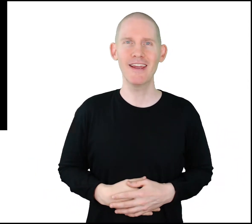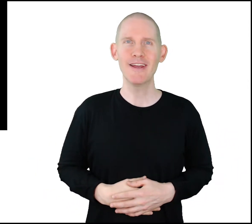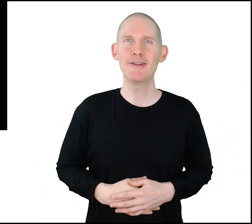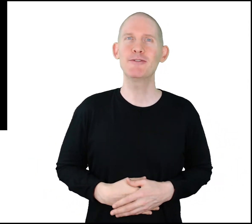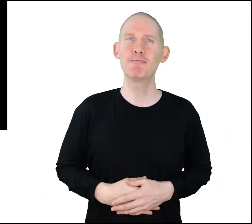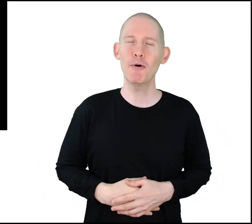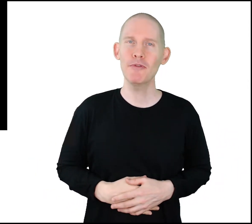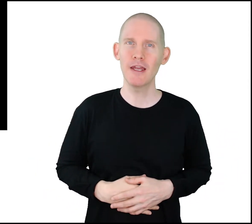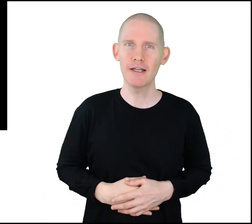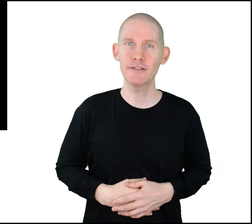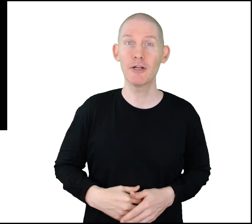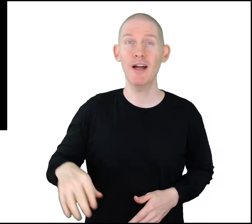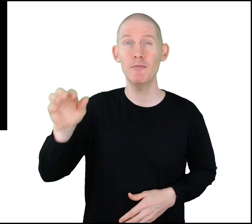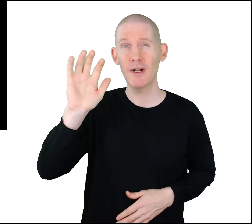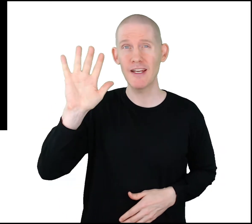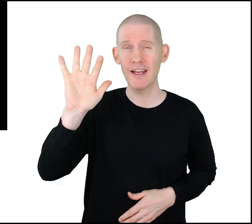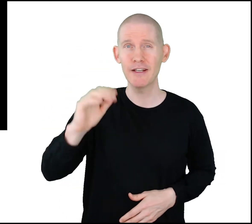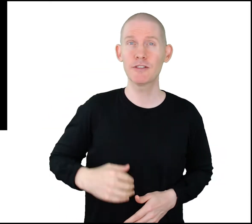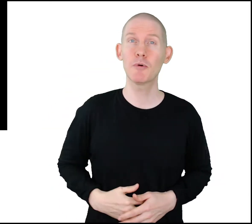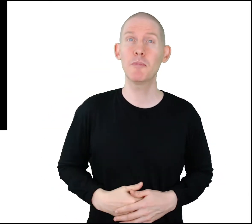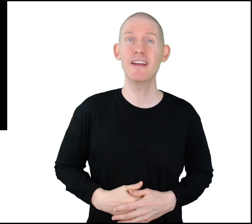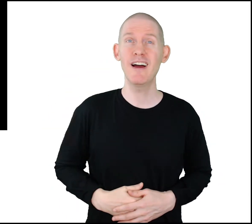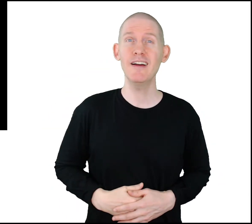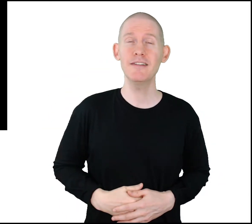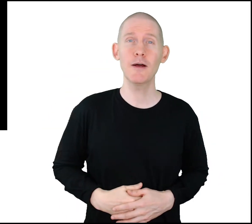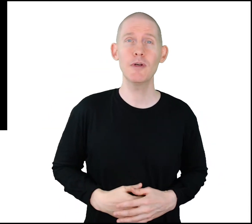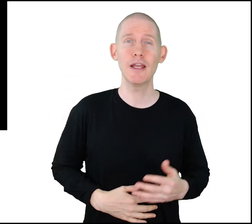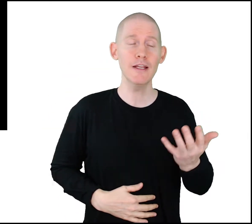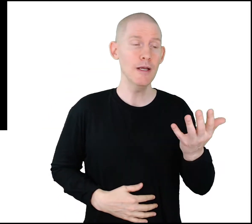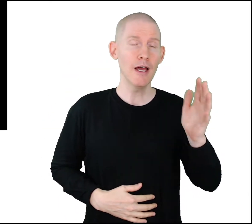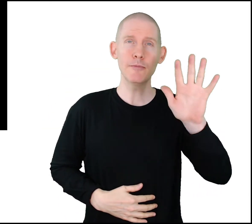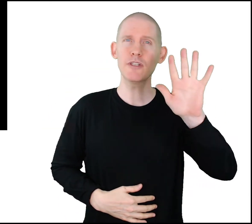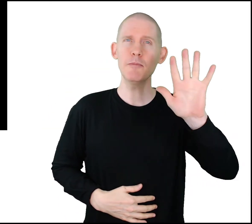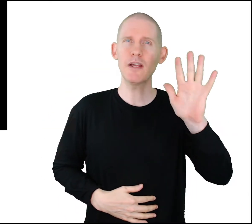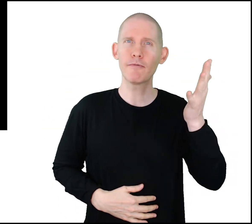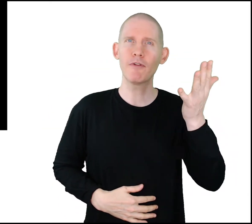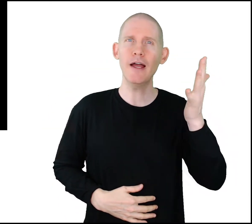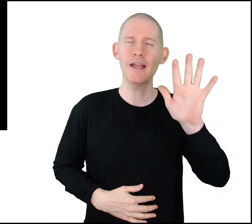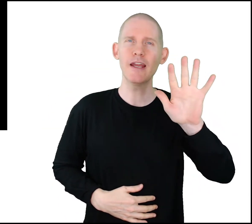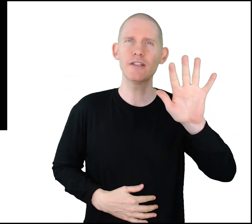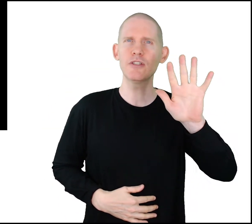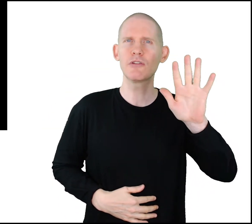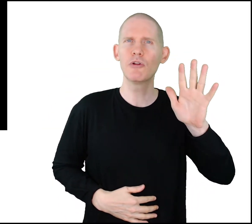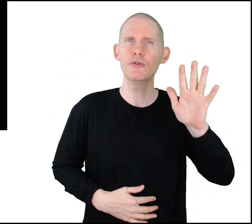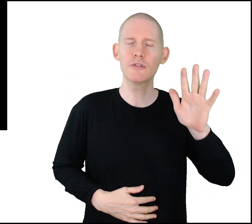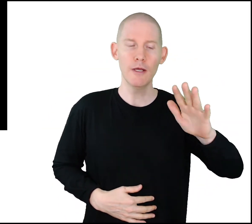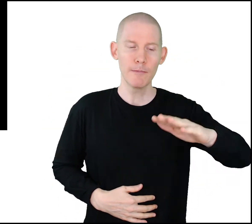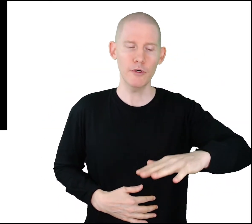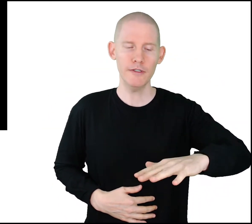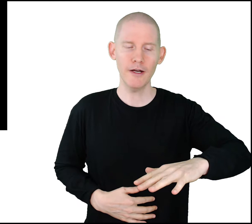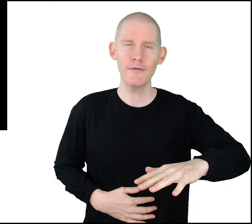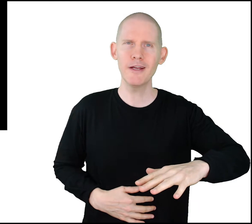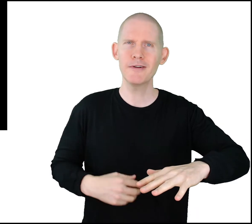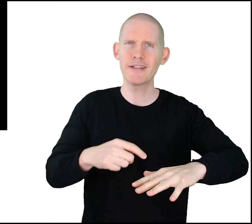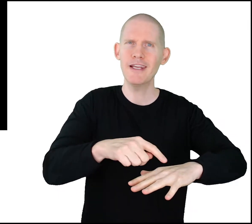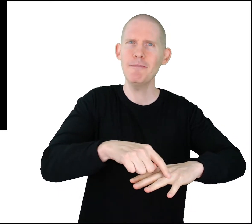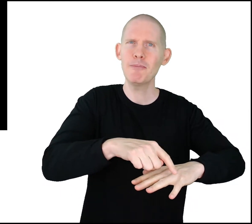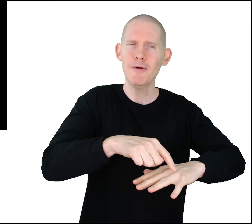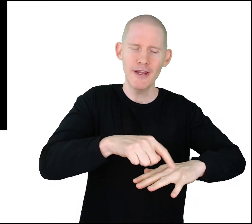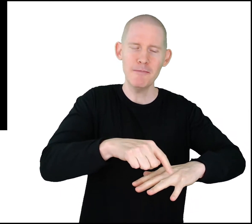Okay, use both hands. Now I'm right-handed, so with my non-dominant hand, I'm just going to make a flat hand. It's just loose. Put it down there and keep in